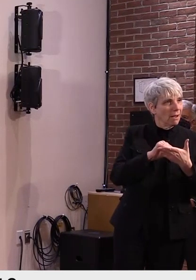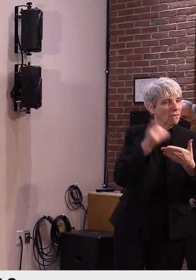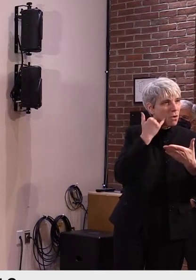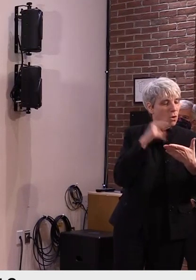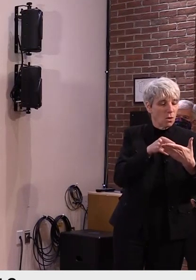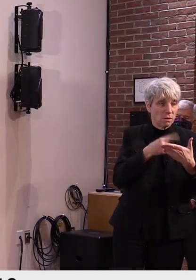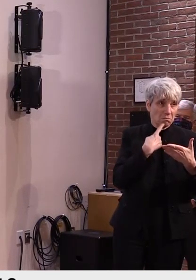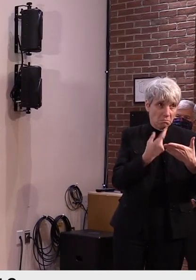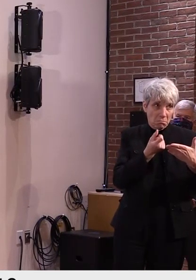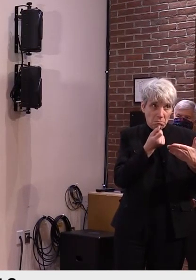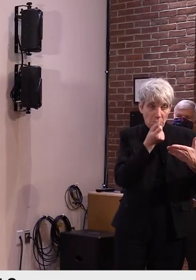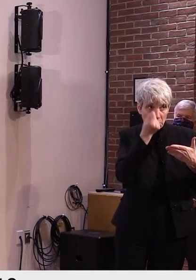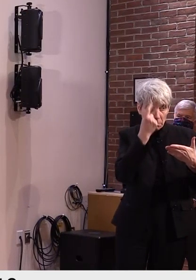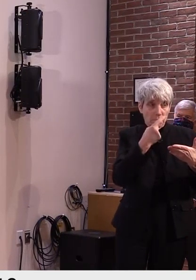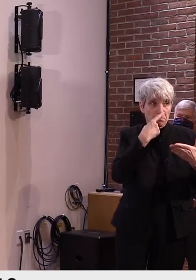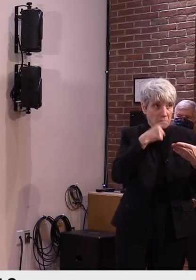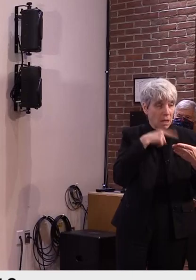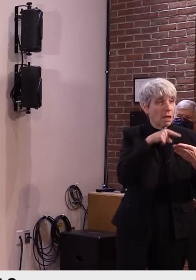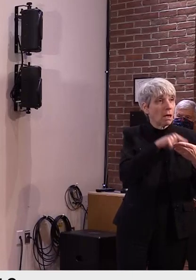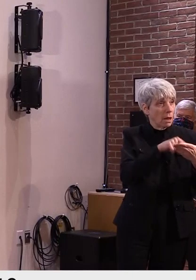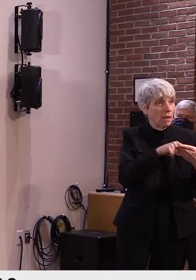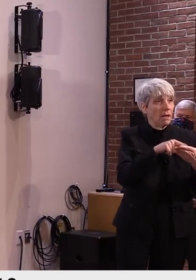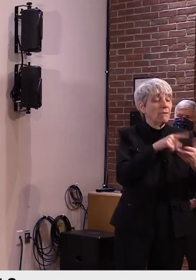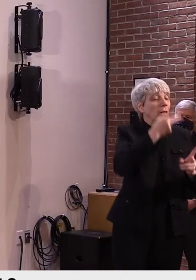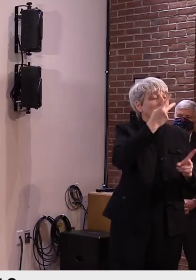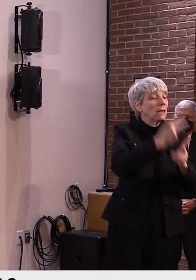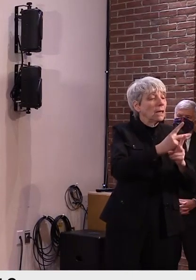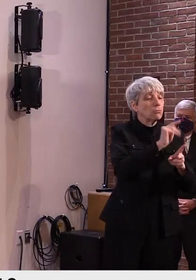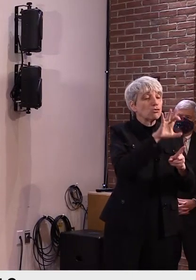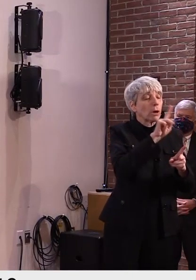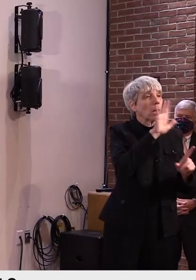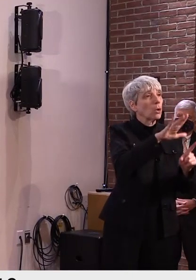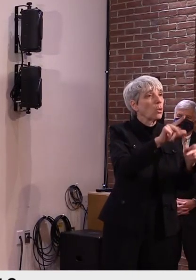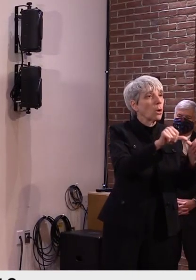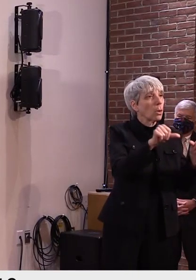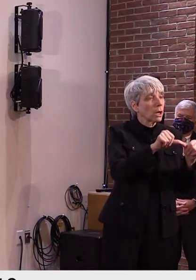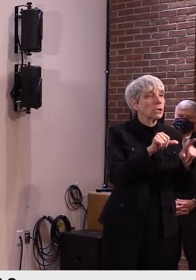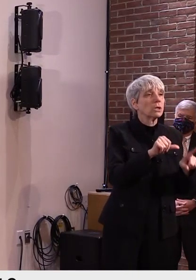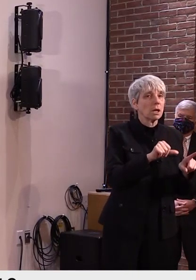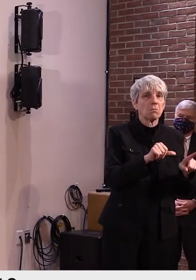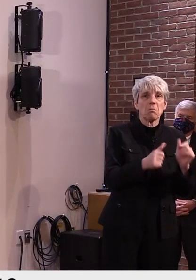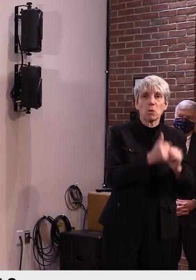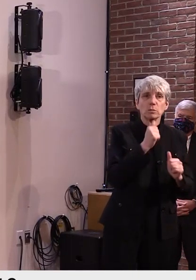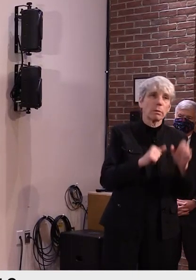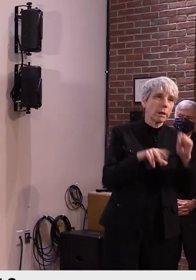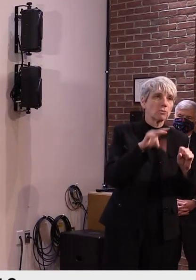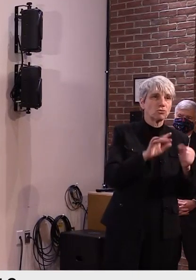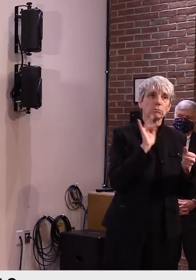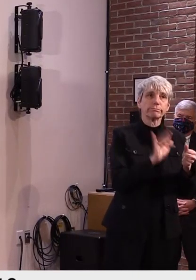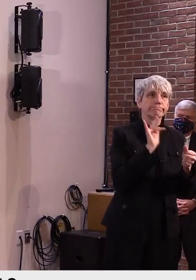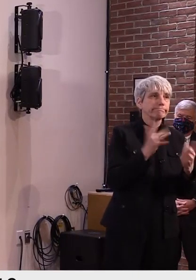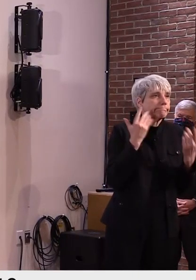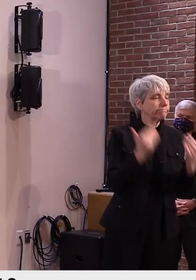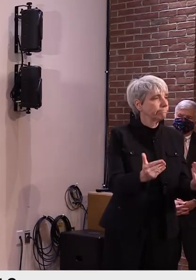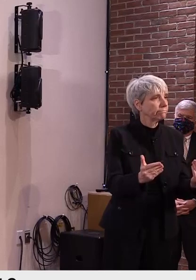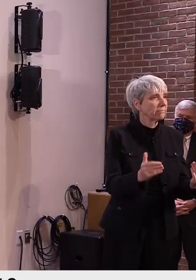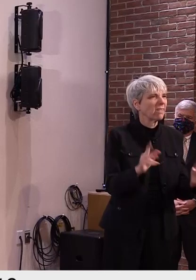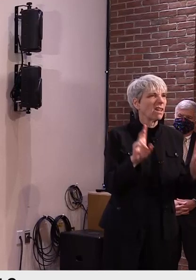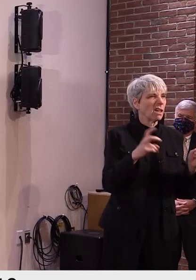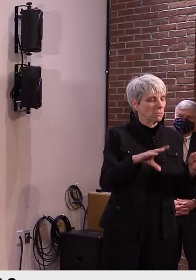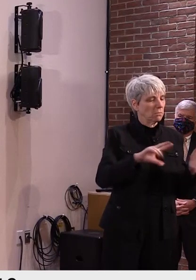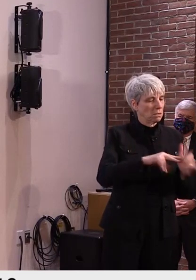you? You know, when you have it open, can it track you at all times? And you usually say yes or no to that. So that is the user